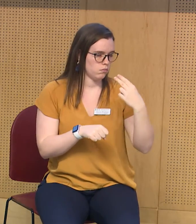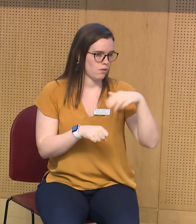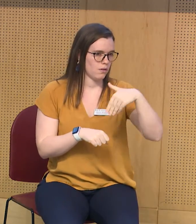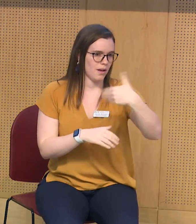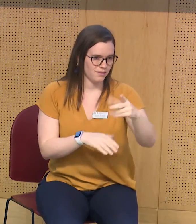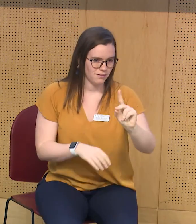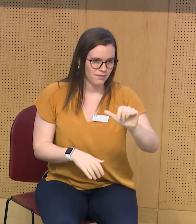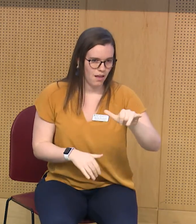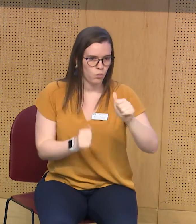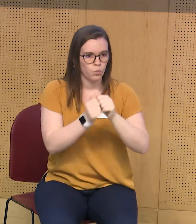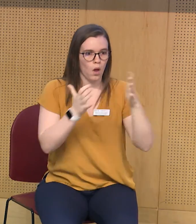day's events.